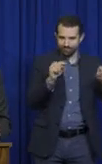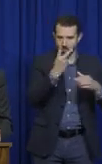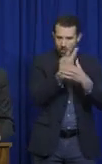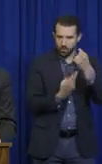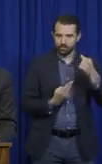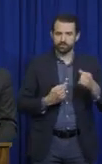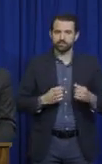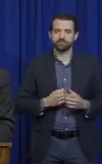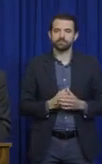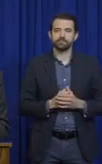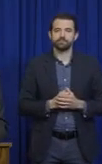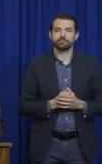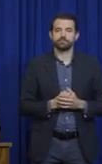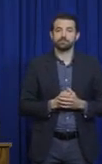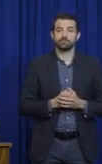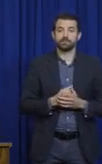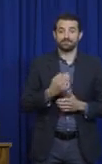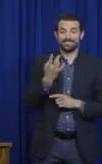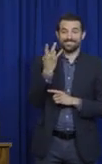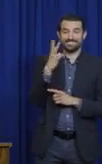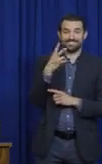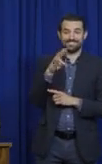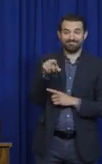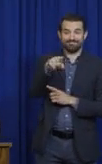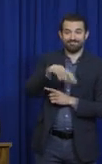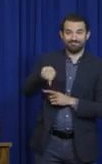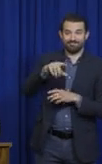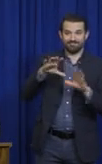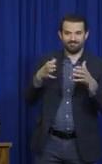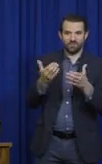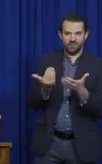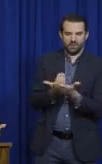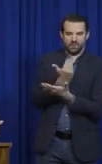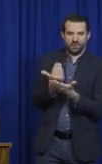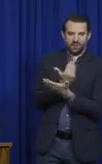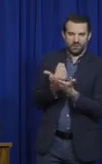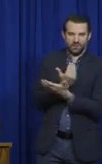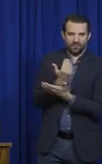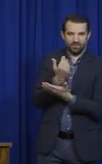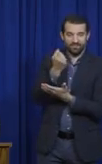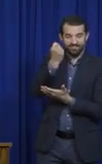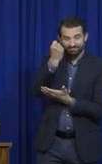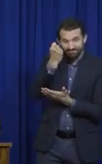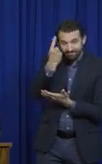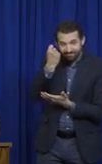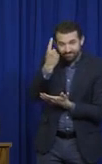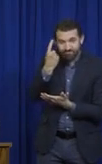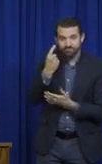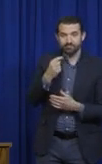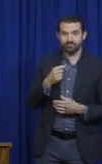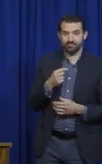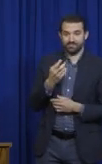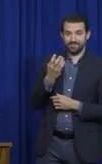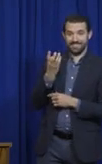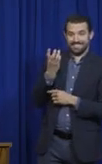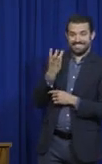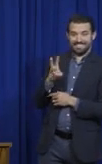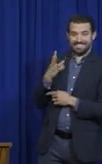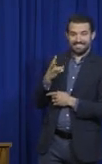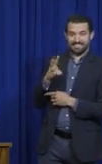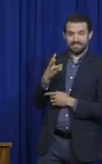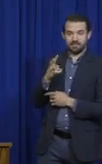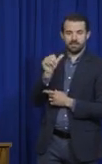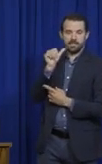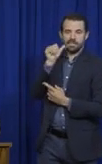All 17 of those cases are new, but please note that I reported on 16 of those 17 cases